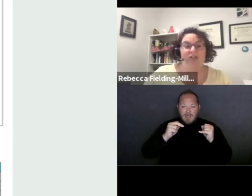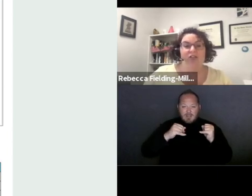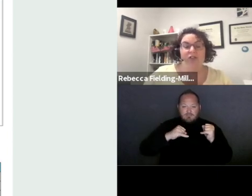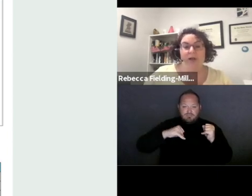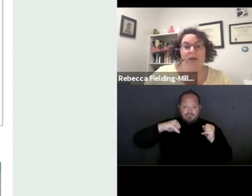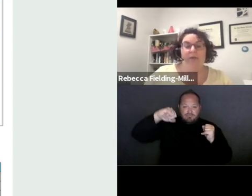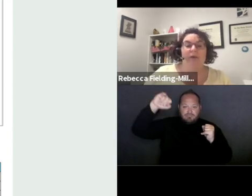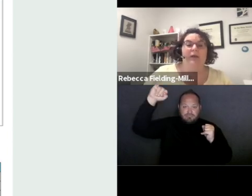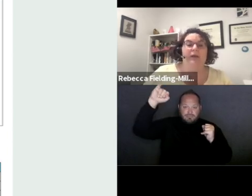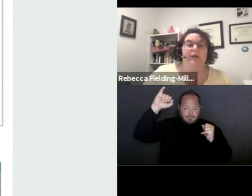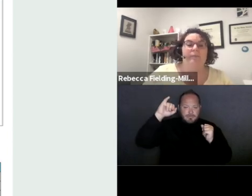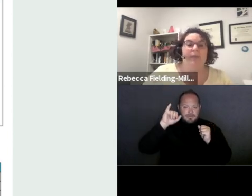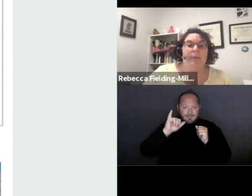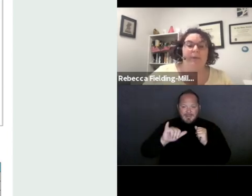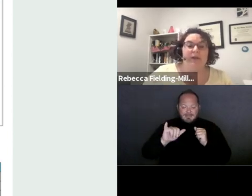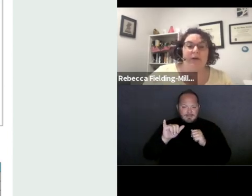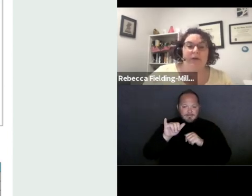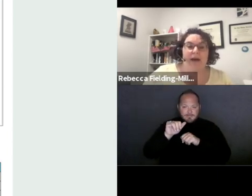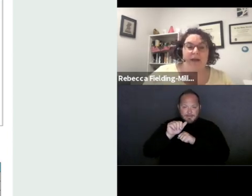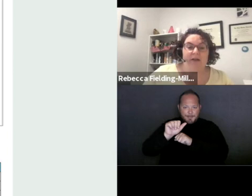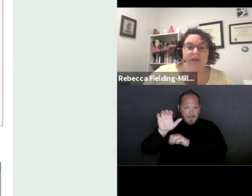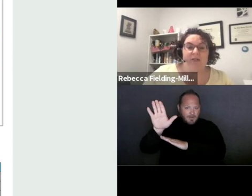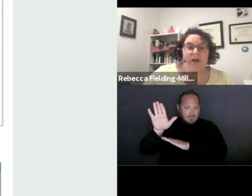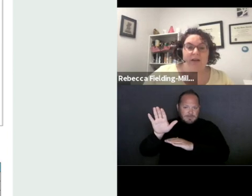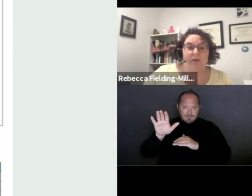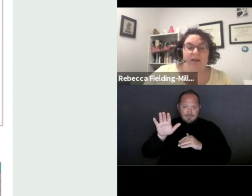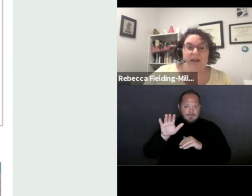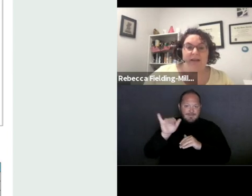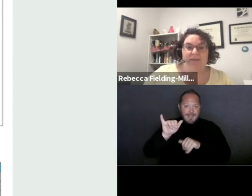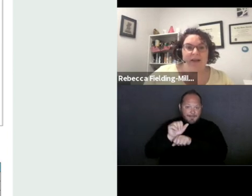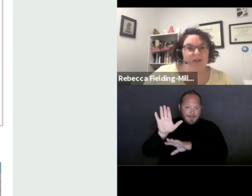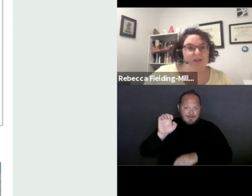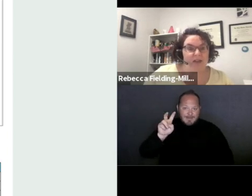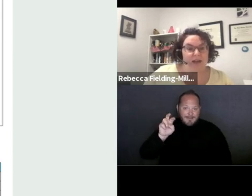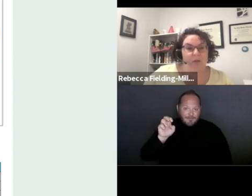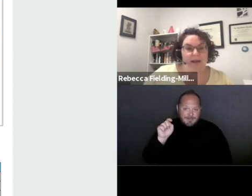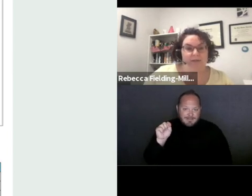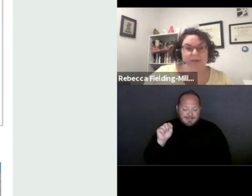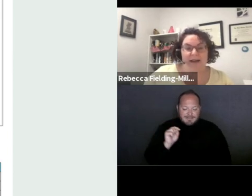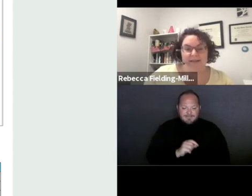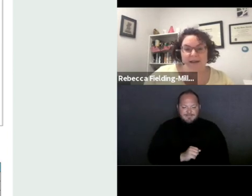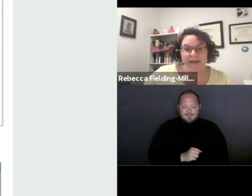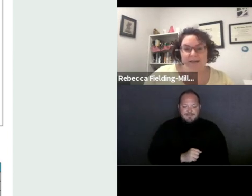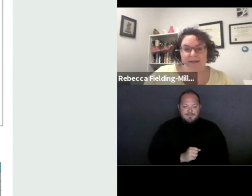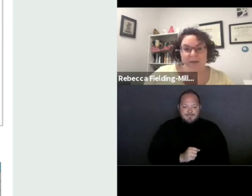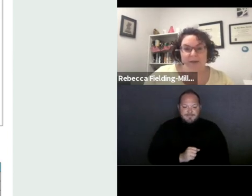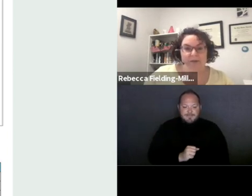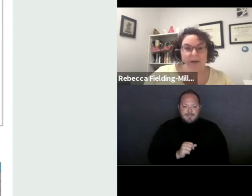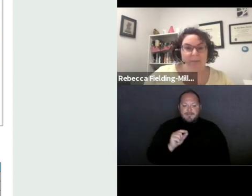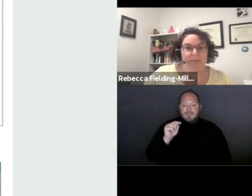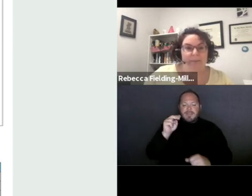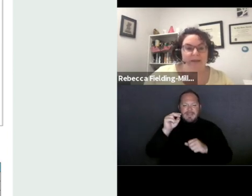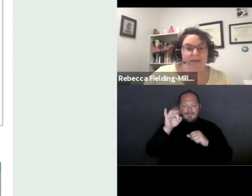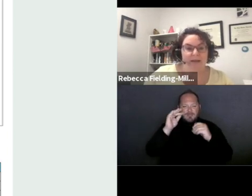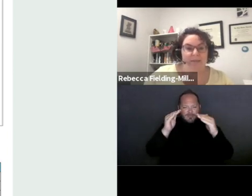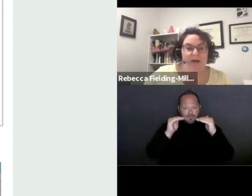and it's just shooting up. But below that, there's a dotted green line that's actually staying quite flat and has a little bit of a